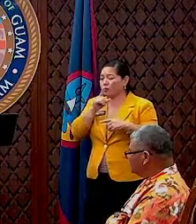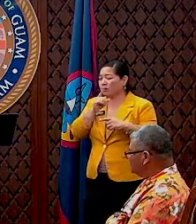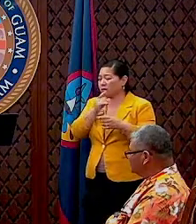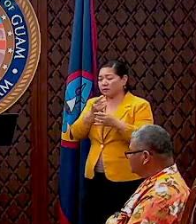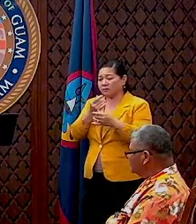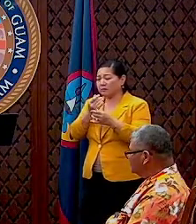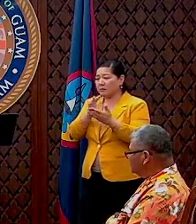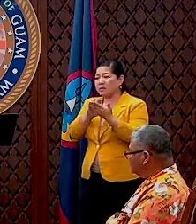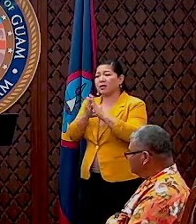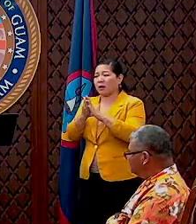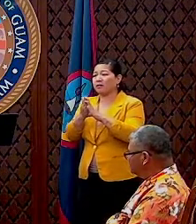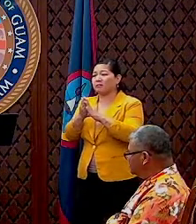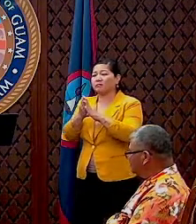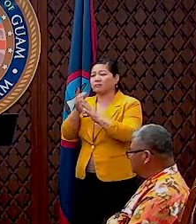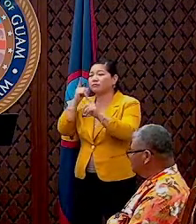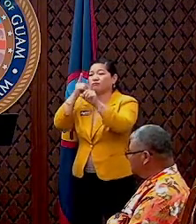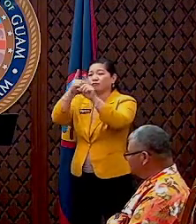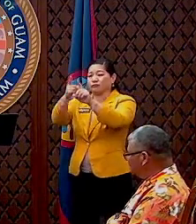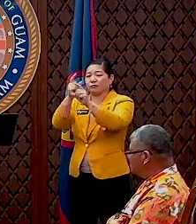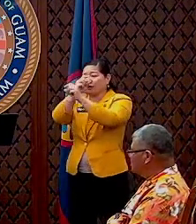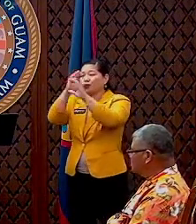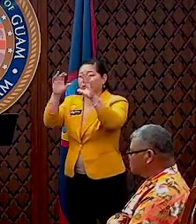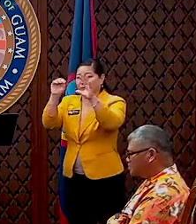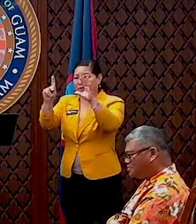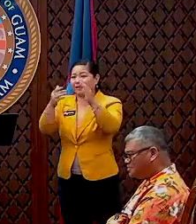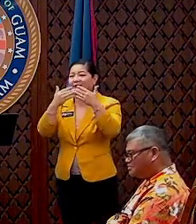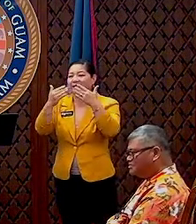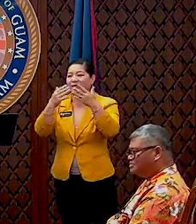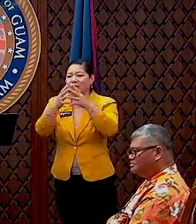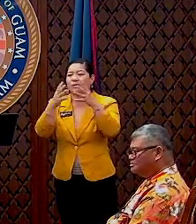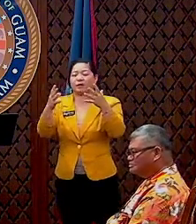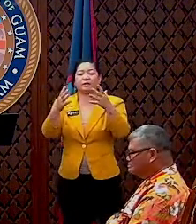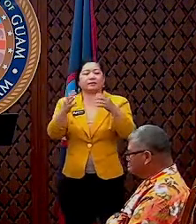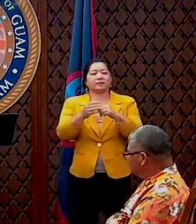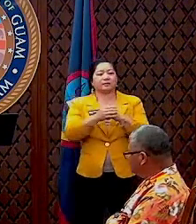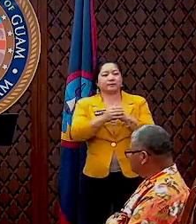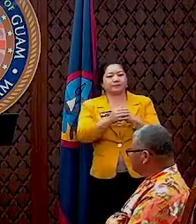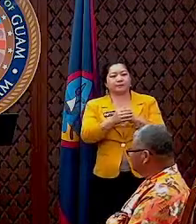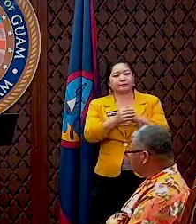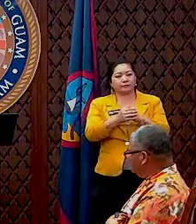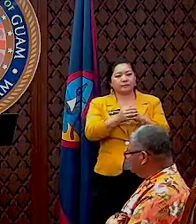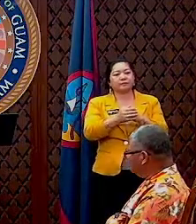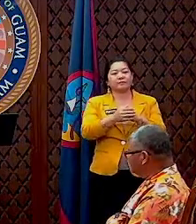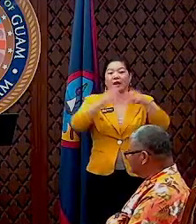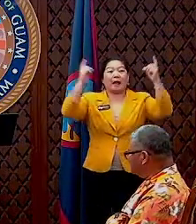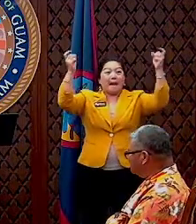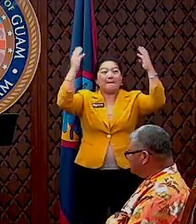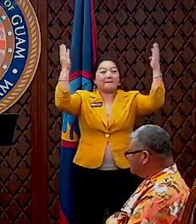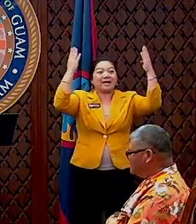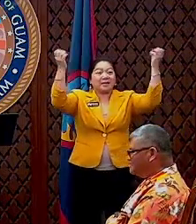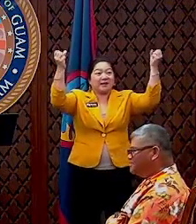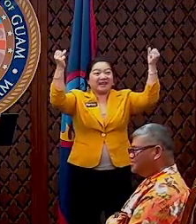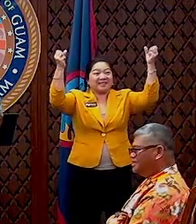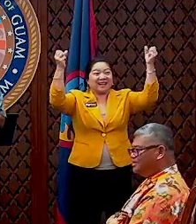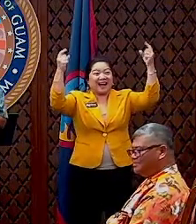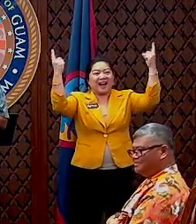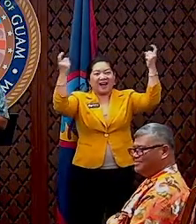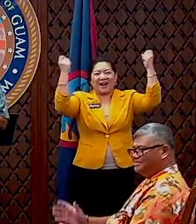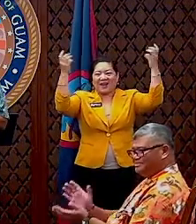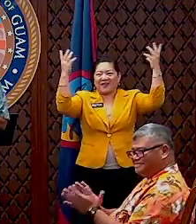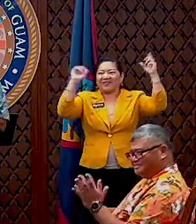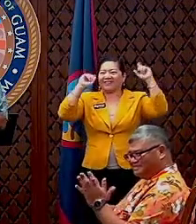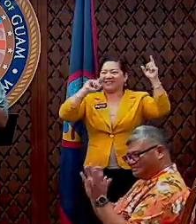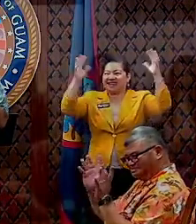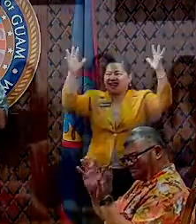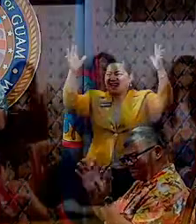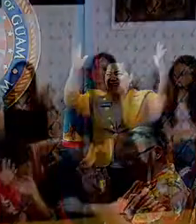all the things that they want to pursue. So thank you very much. And Biba Sign Language.